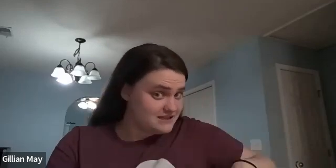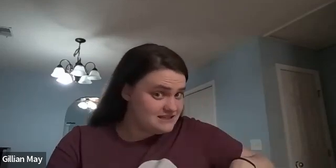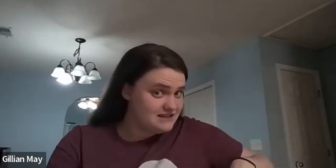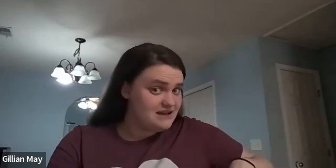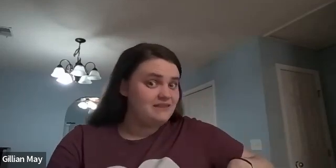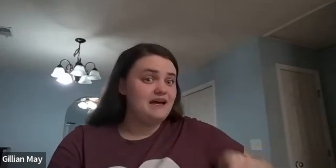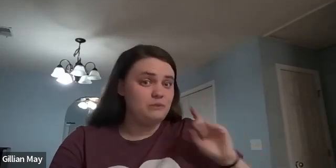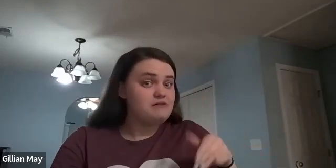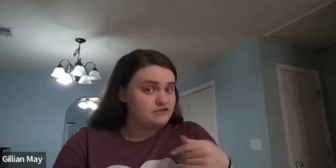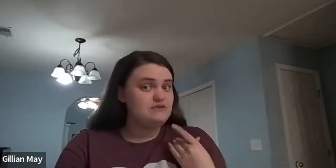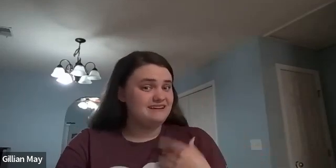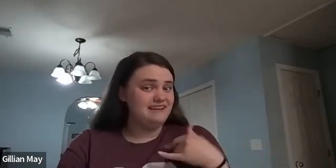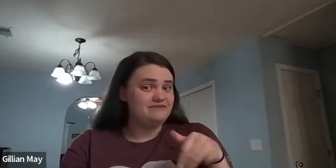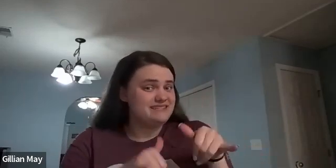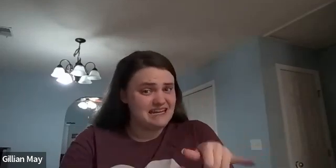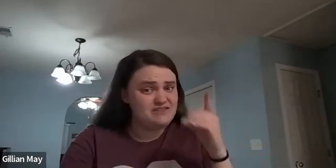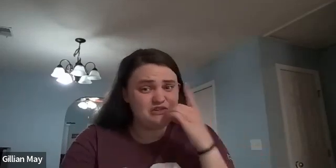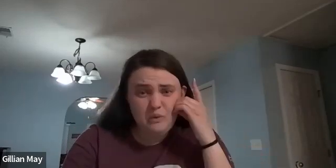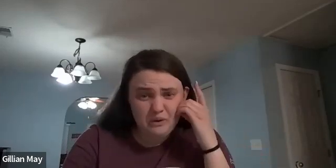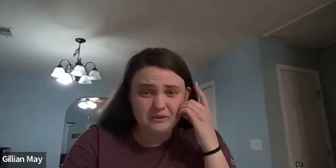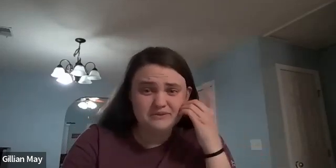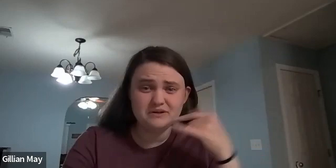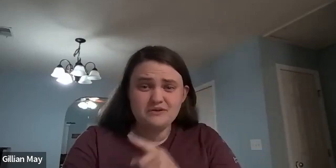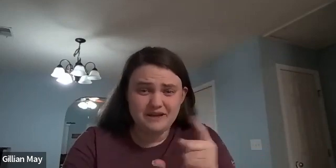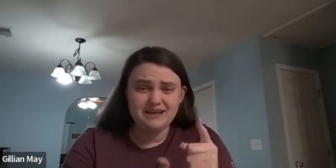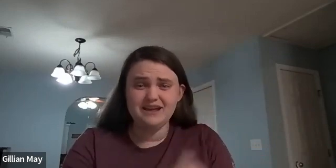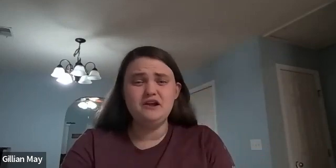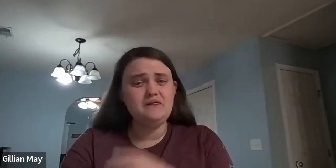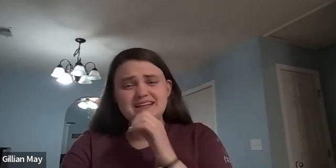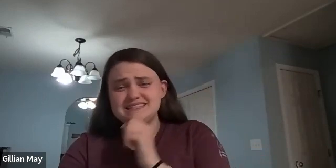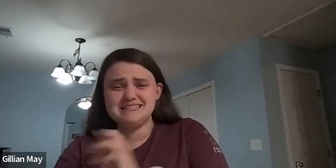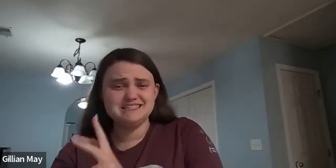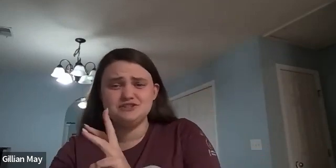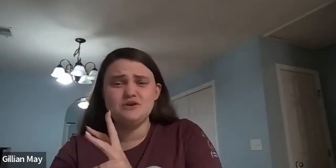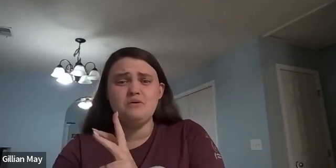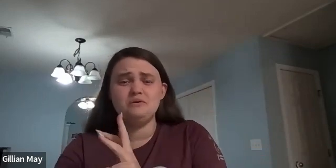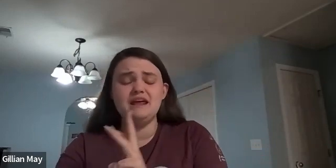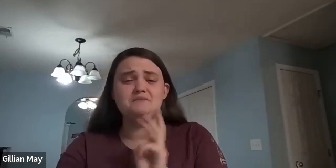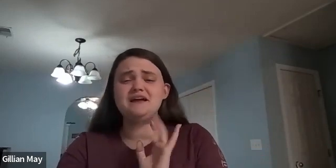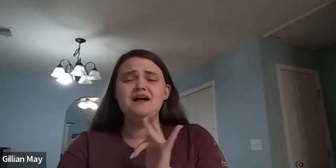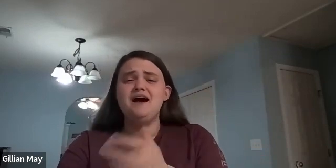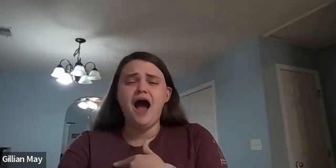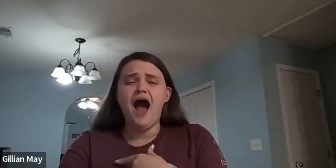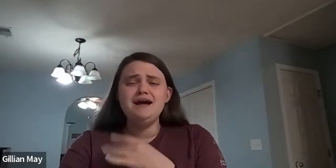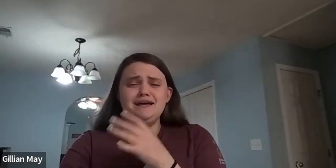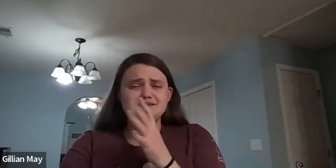kids. Like we have a few that stay in the dorm during the week, and they're like 6 years old. And I'm like, I, as a mother,